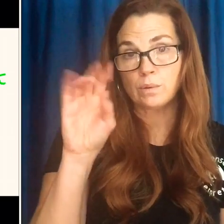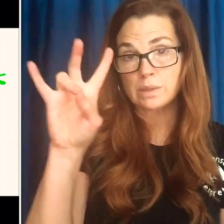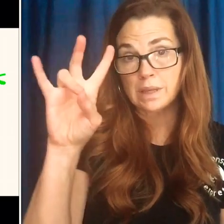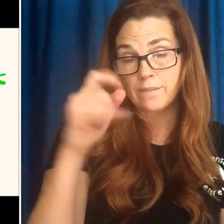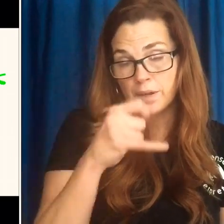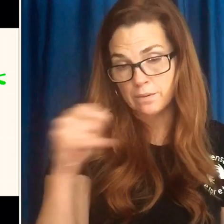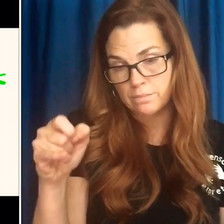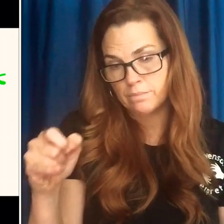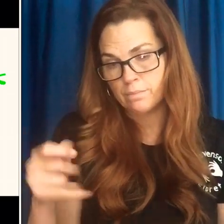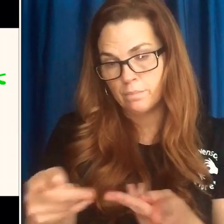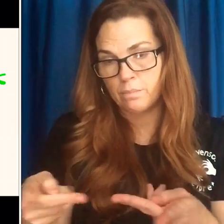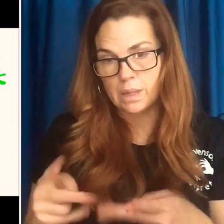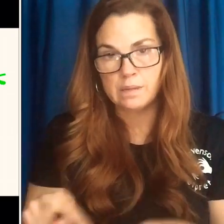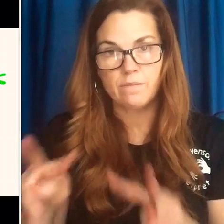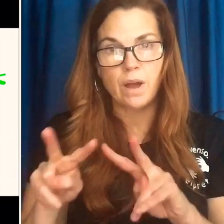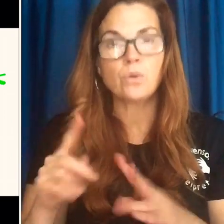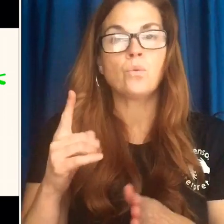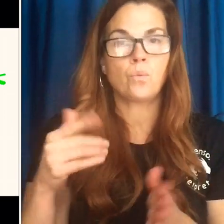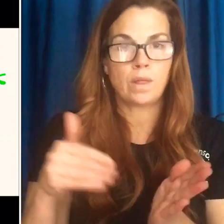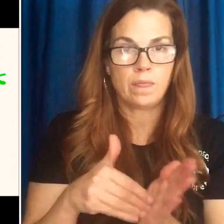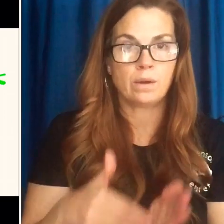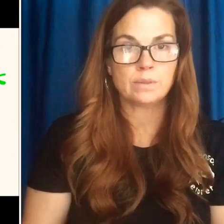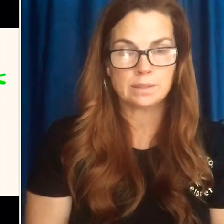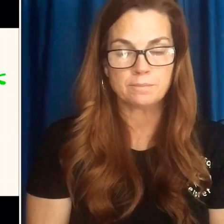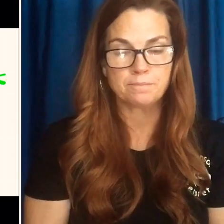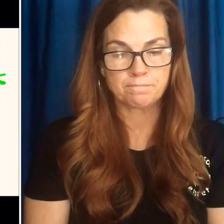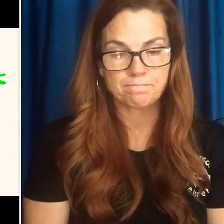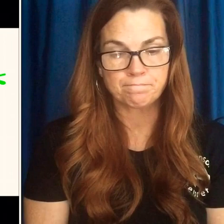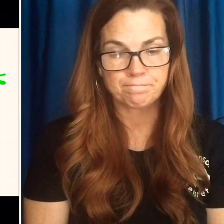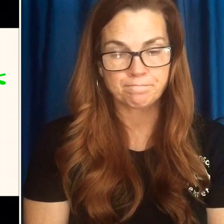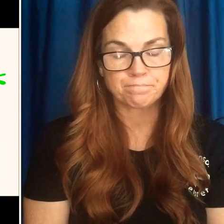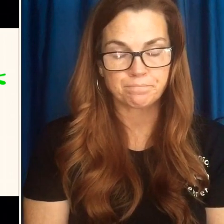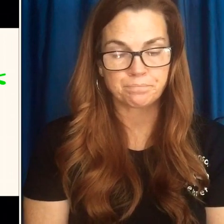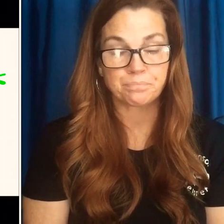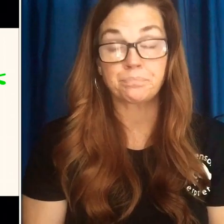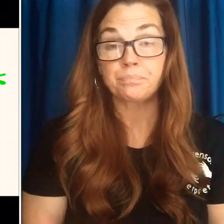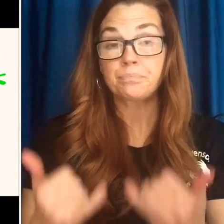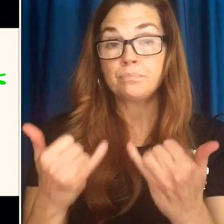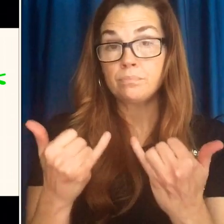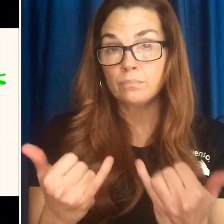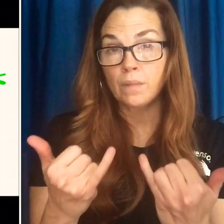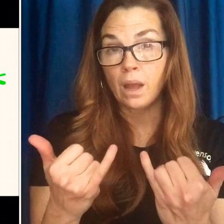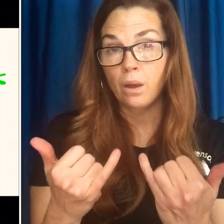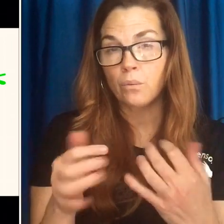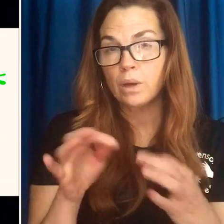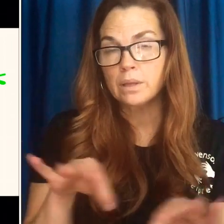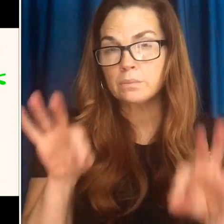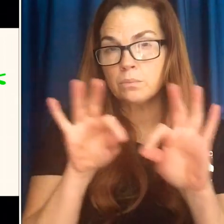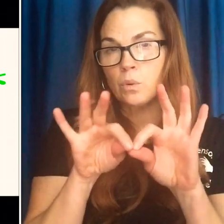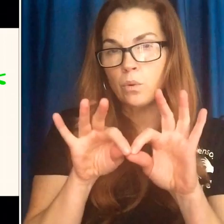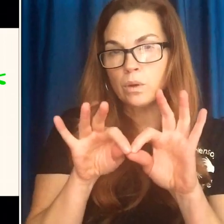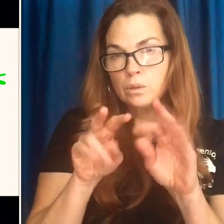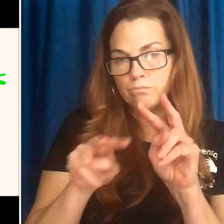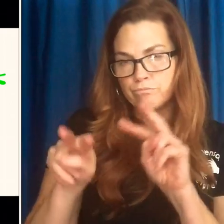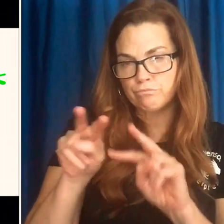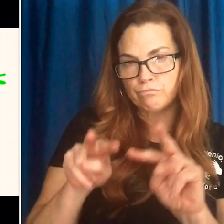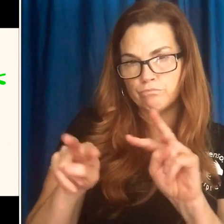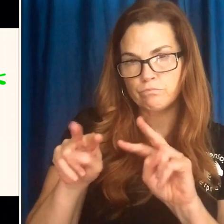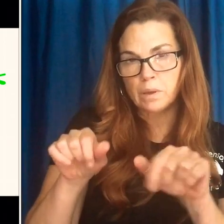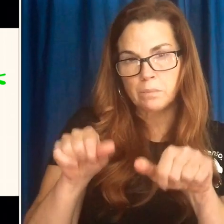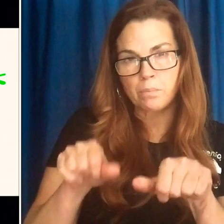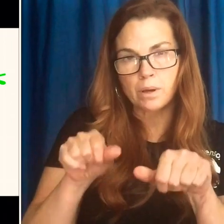value of 1,000. Then it's important that I look to simplify, which means I